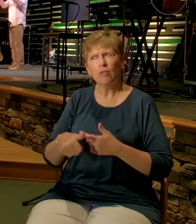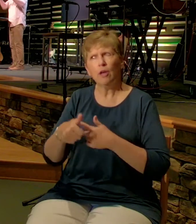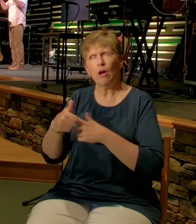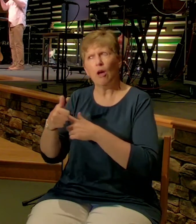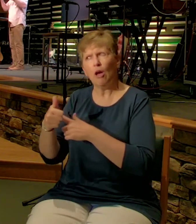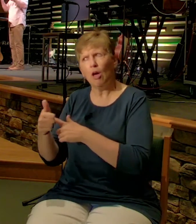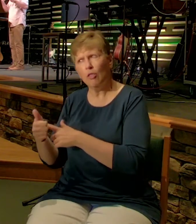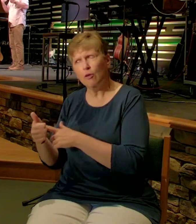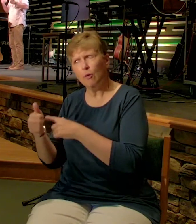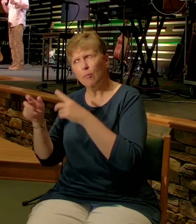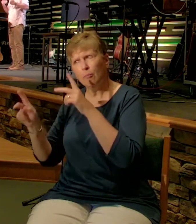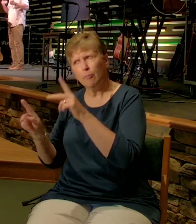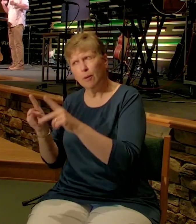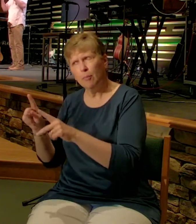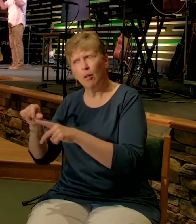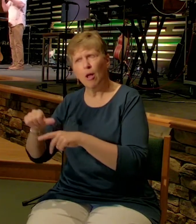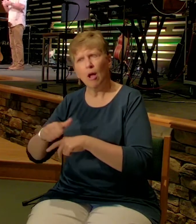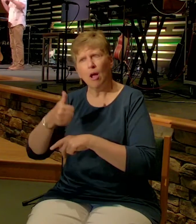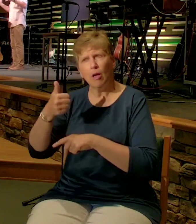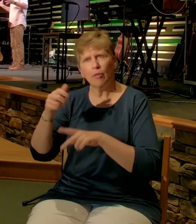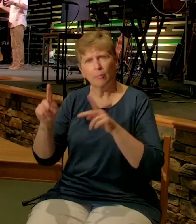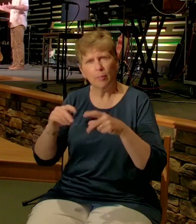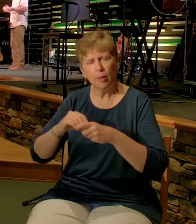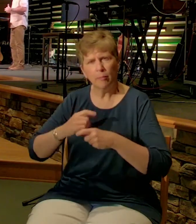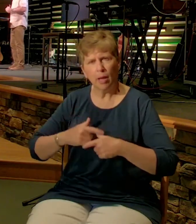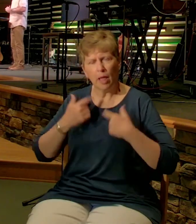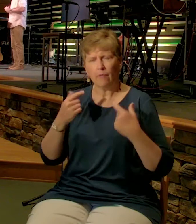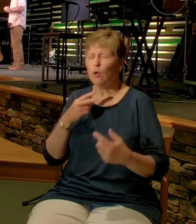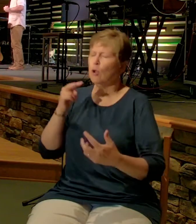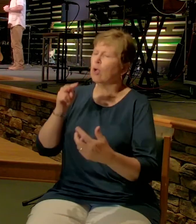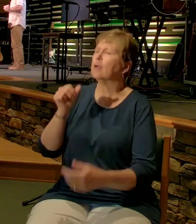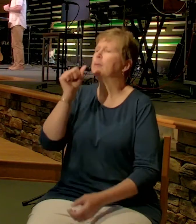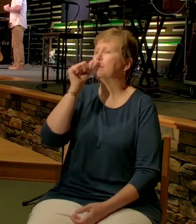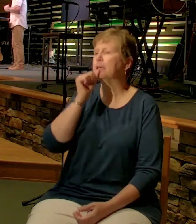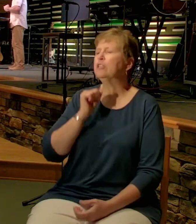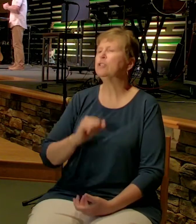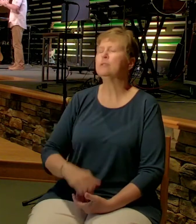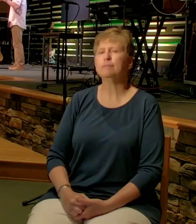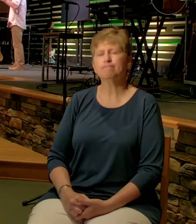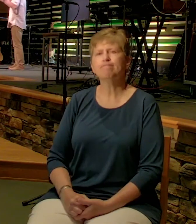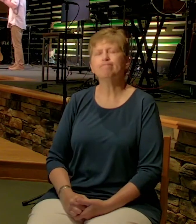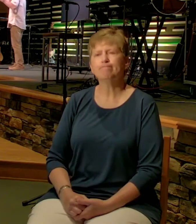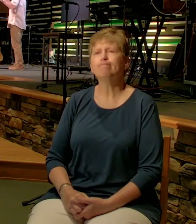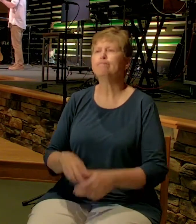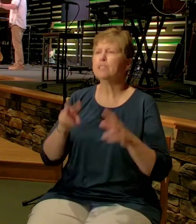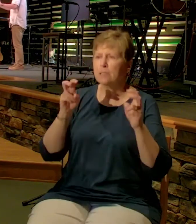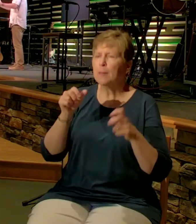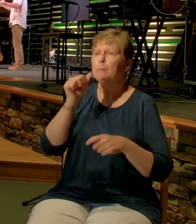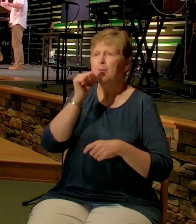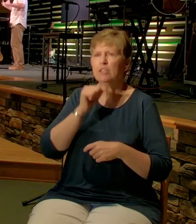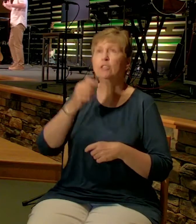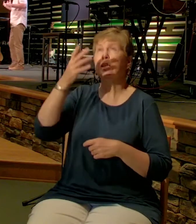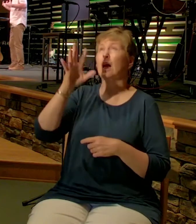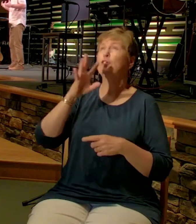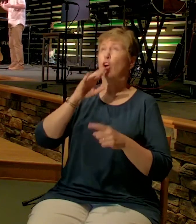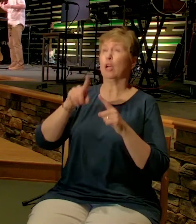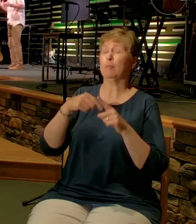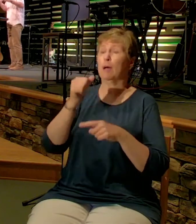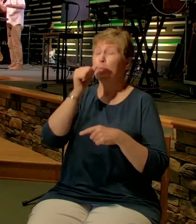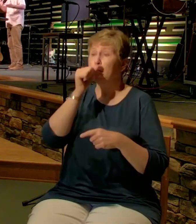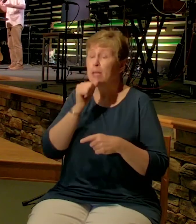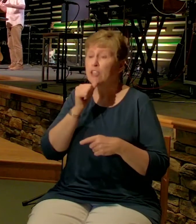the other individual. And so you look at patience. I really believe that when God is talking about patience, he's not talking